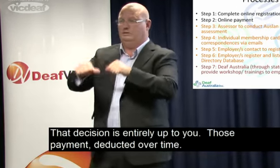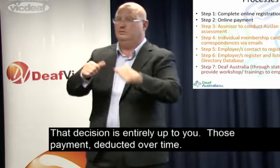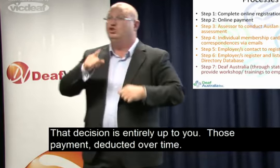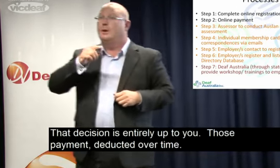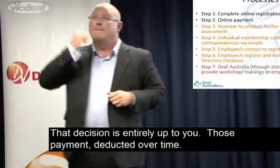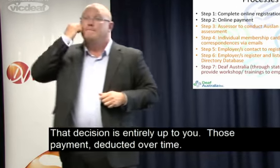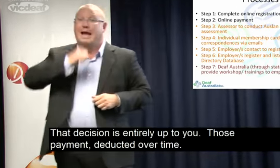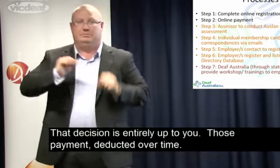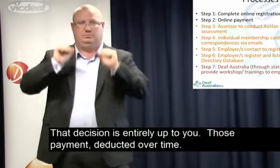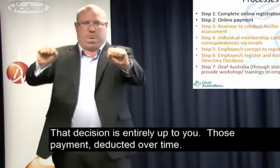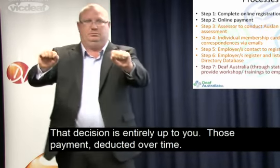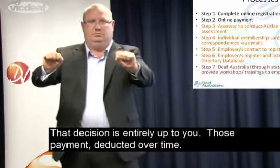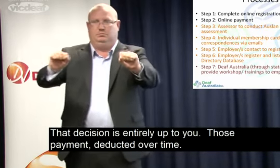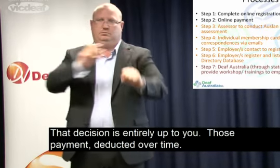The process.